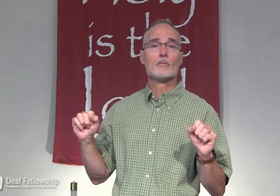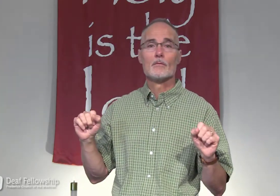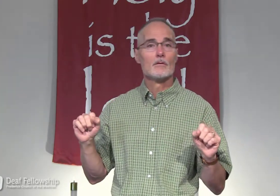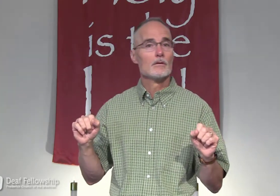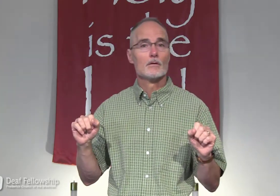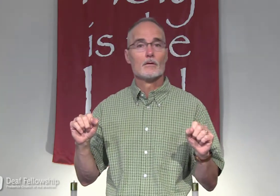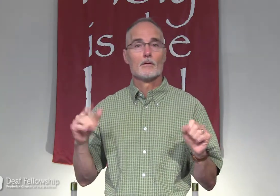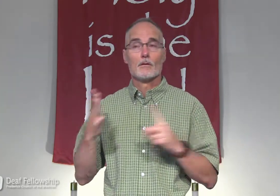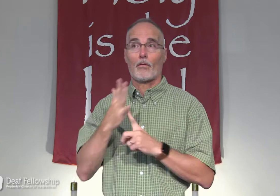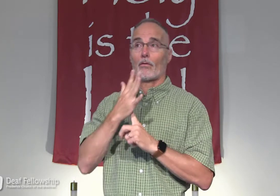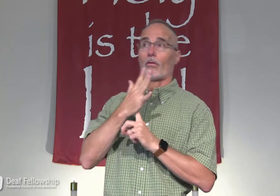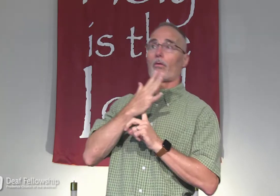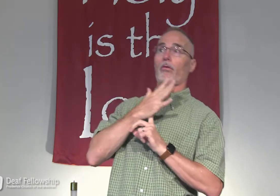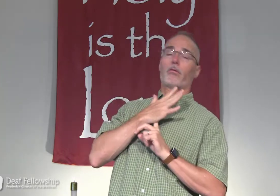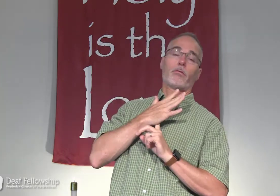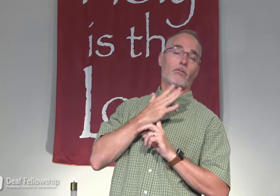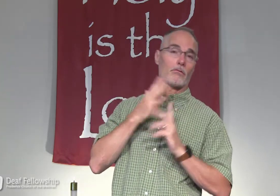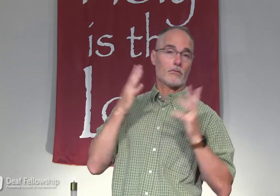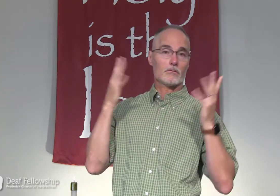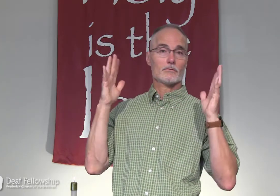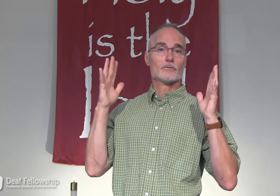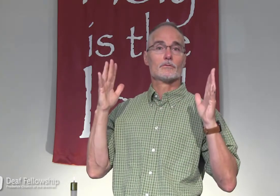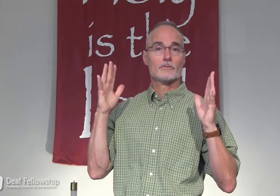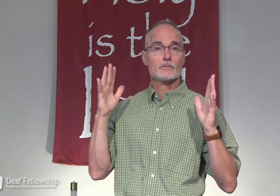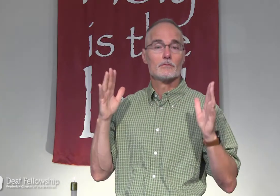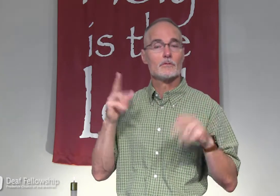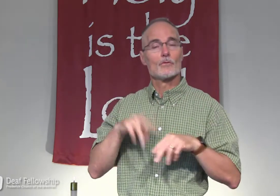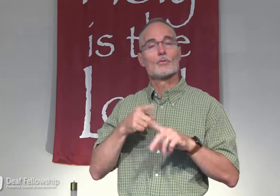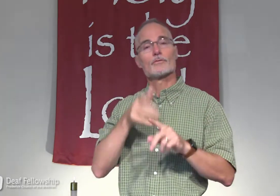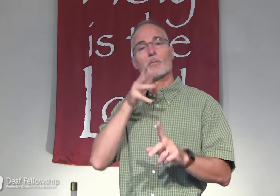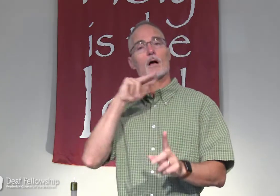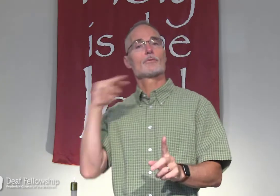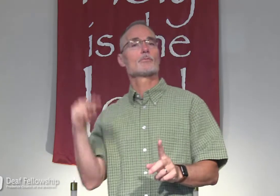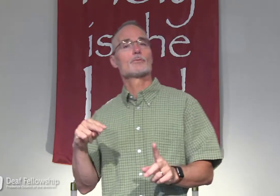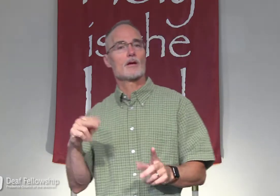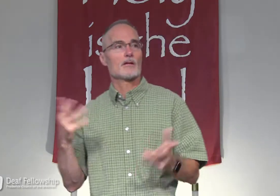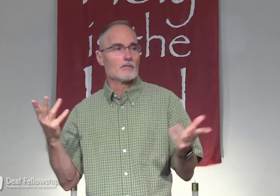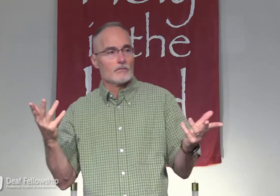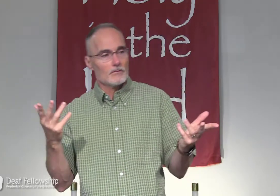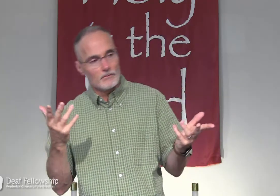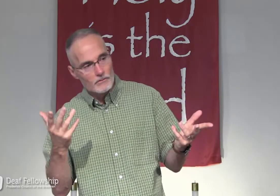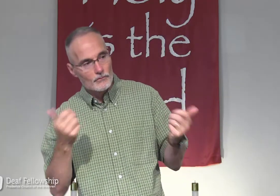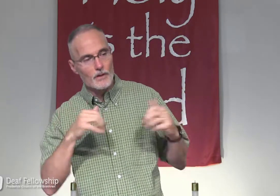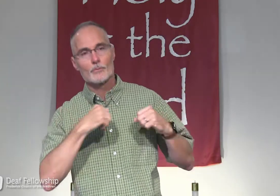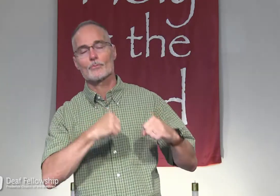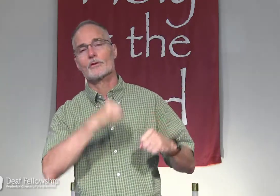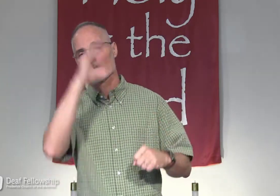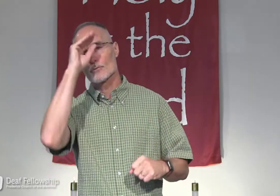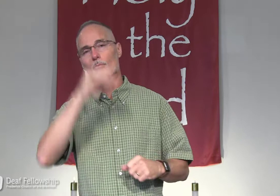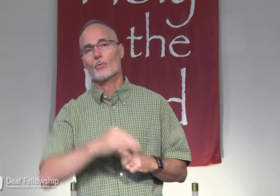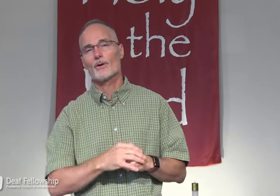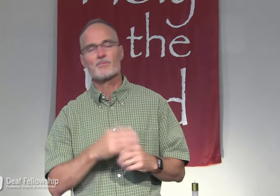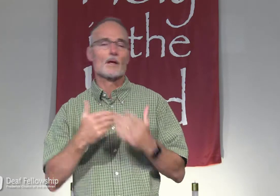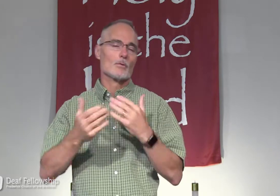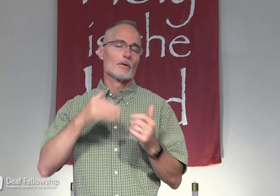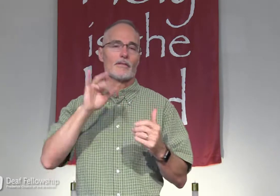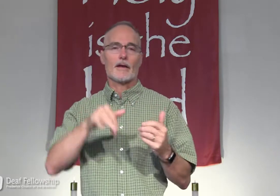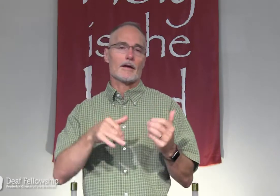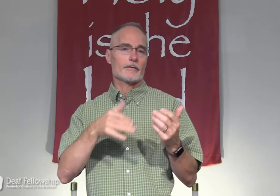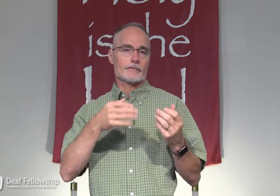He had no sense of freedom. He felt completely oppressed by her. And from the mom's perspective, you know, she's just trying